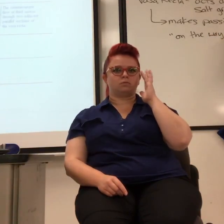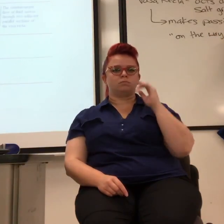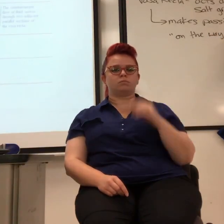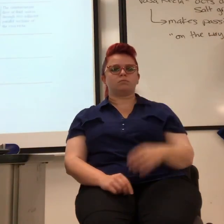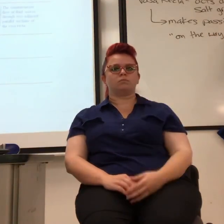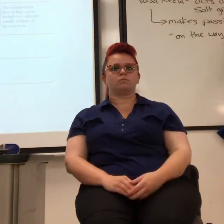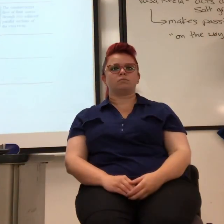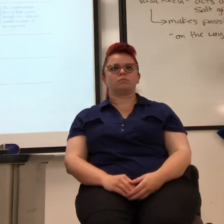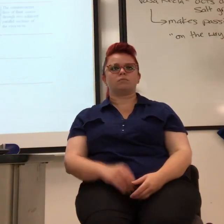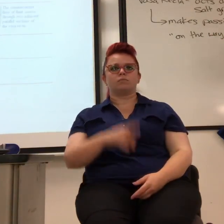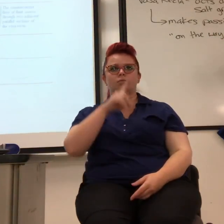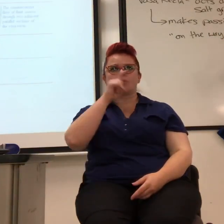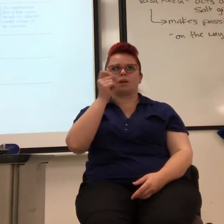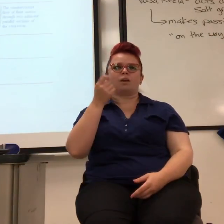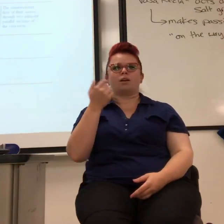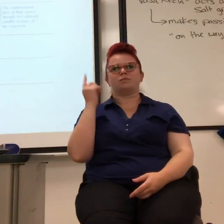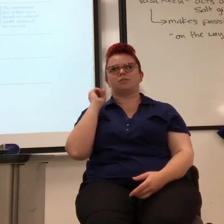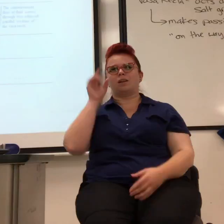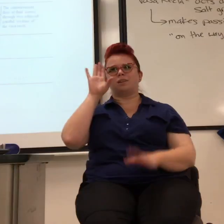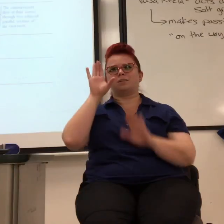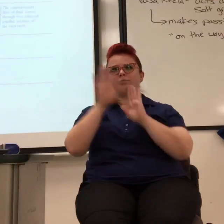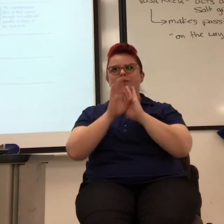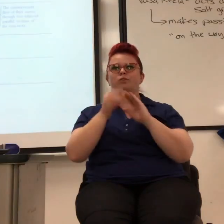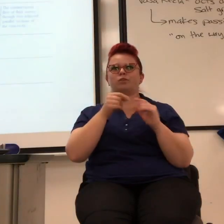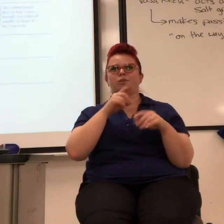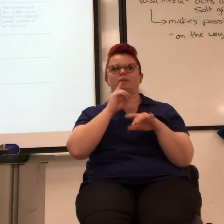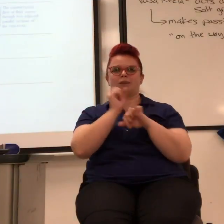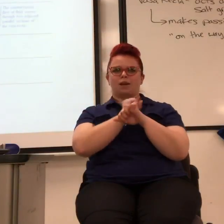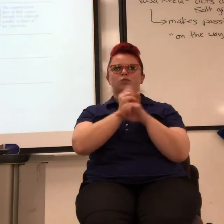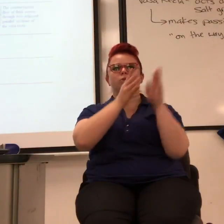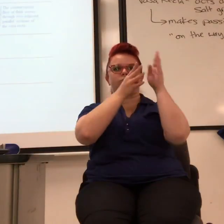Because on the figure I'm looking at, it's going down.